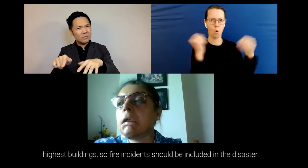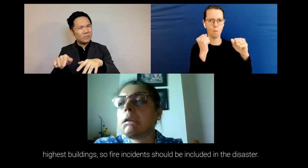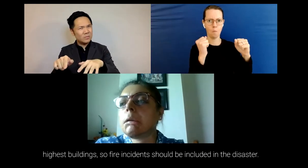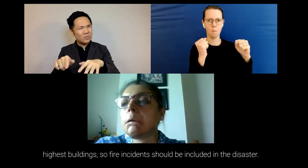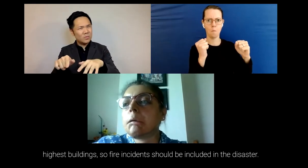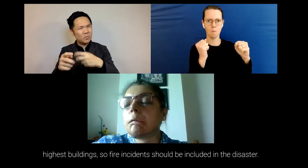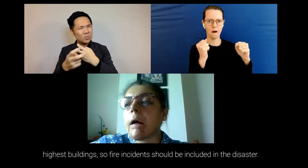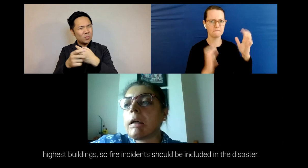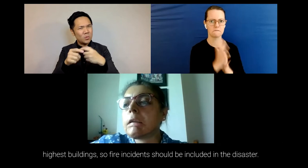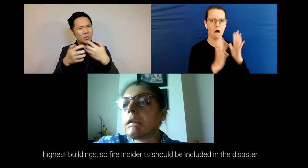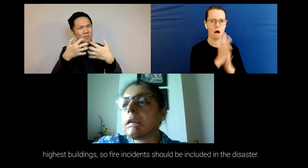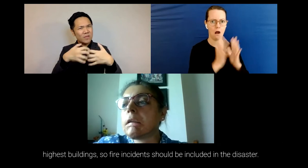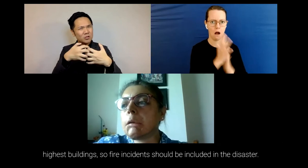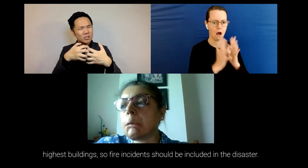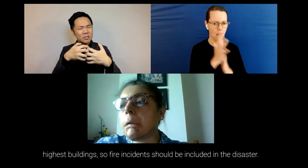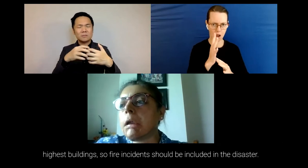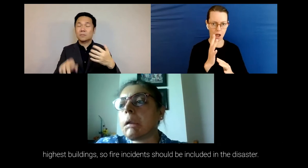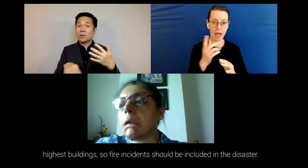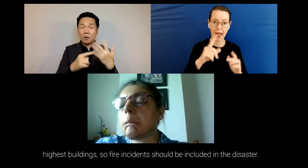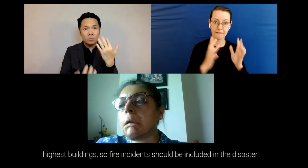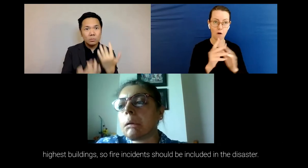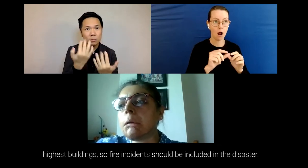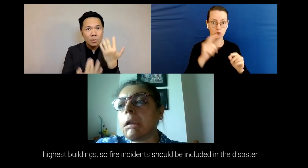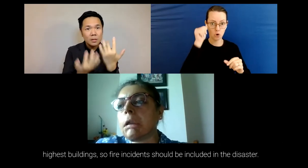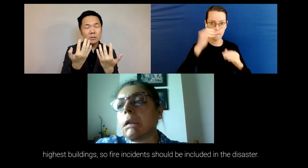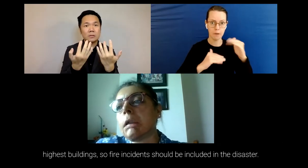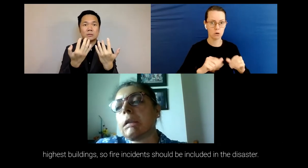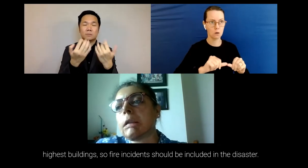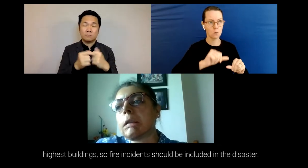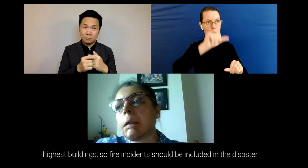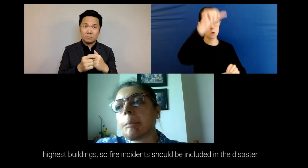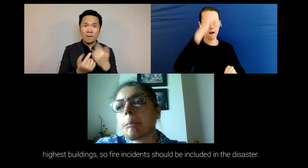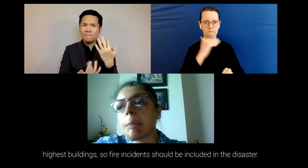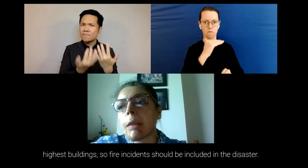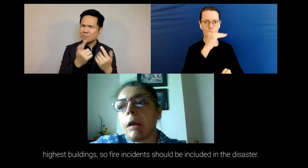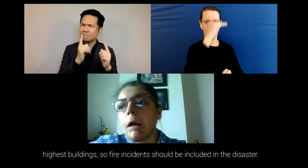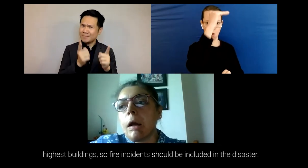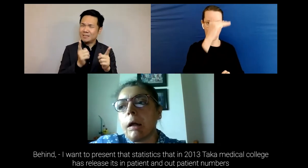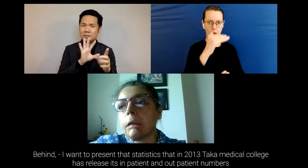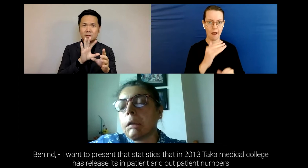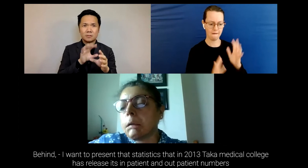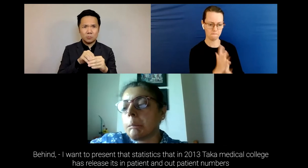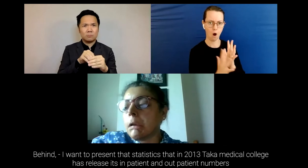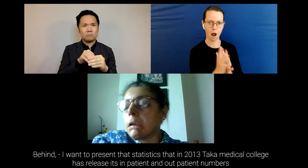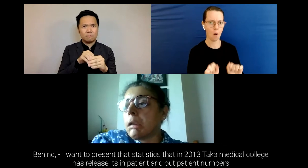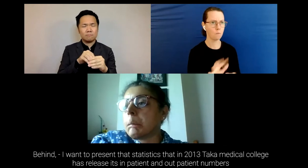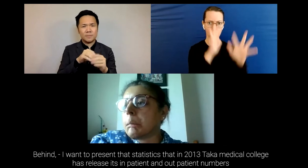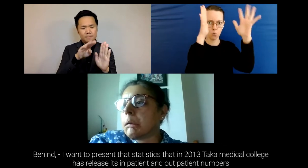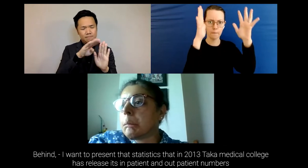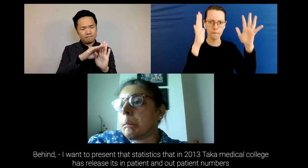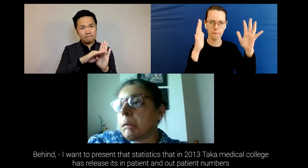buildings. So fire accidents should be included in a disaster. And